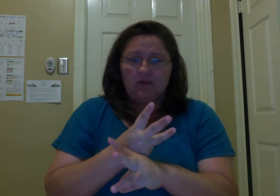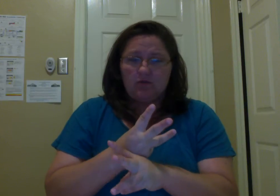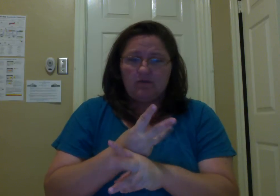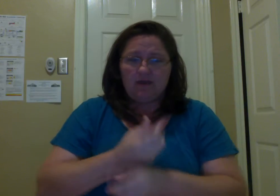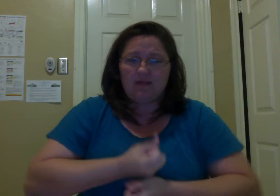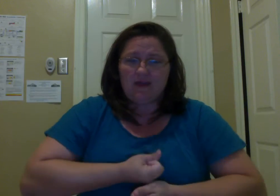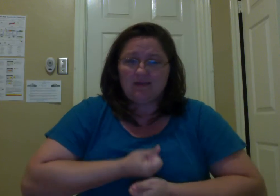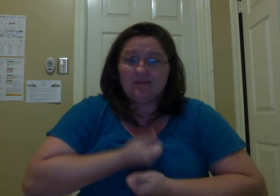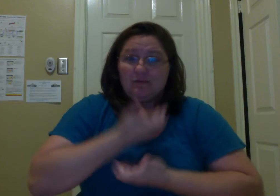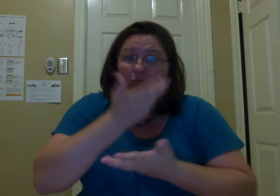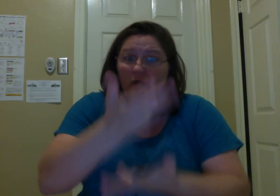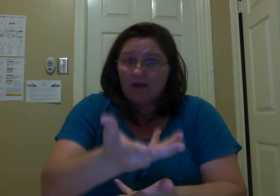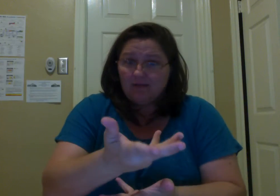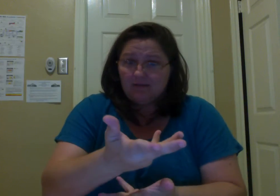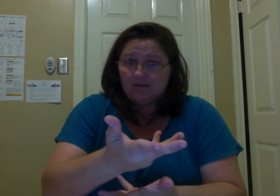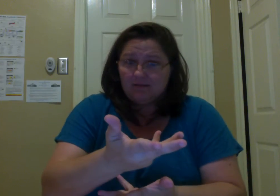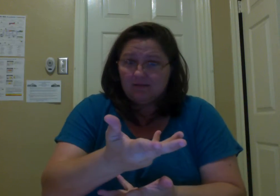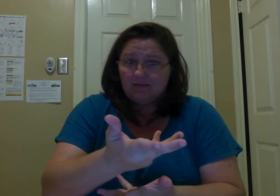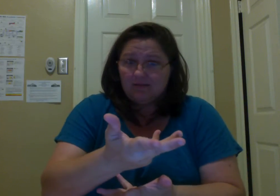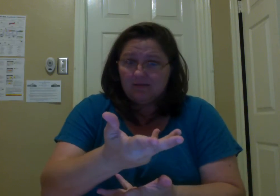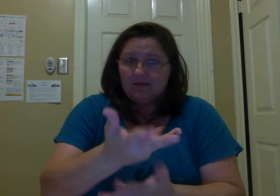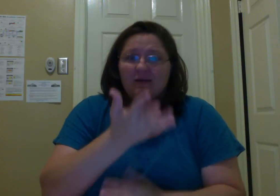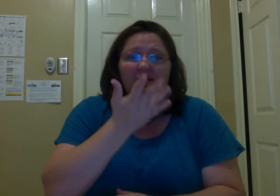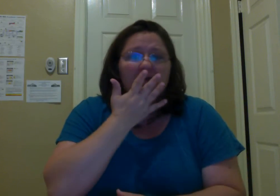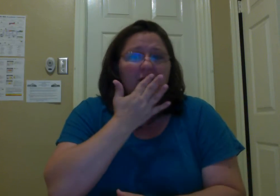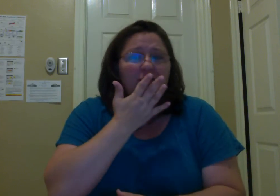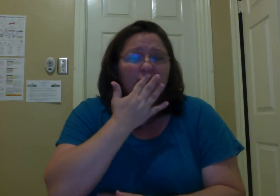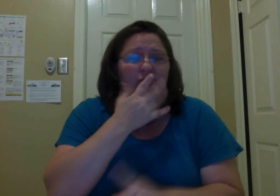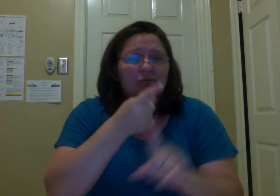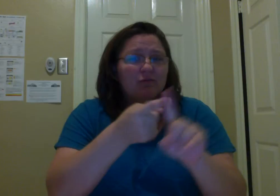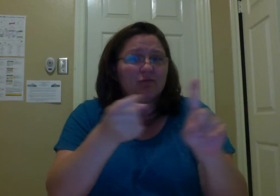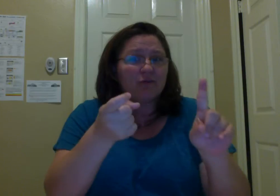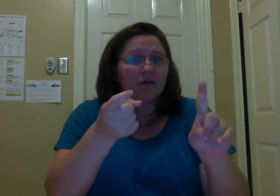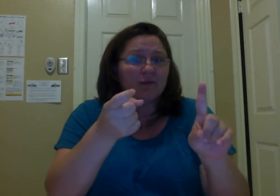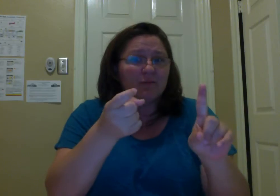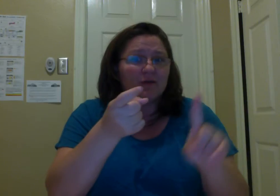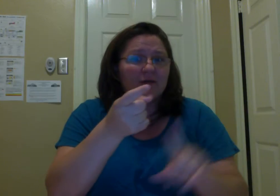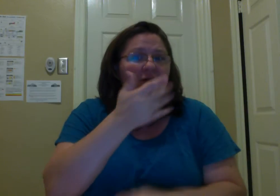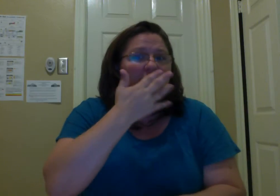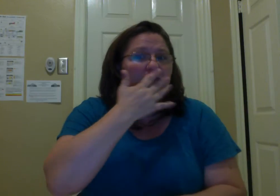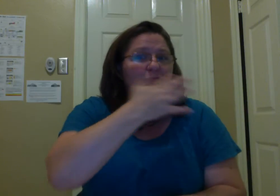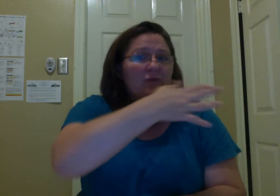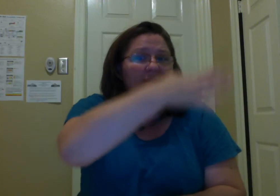would say they express colors from the